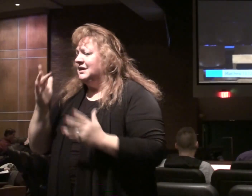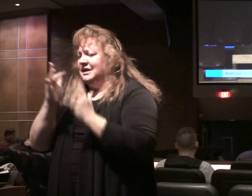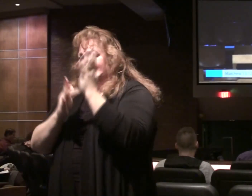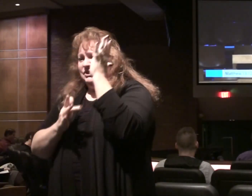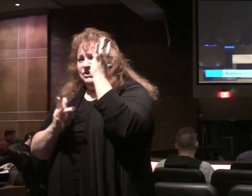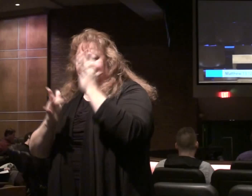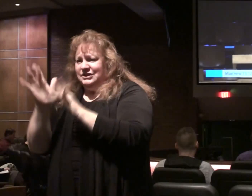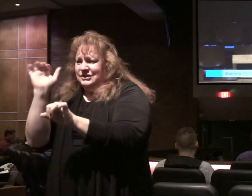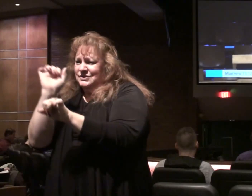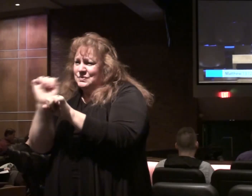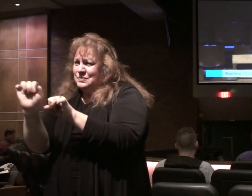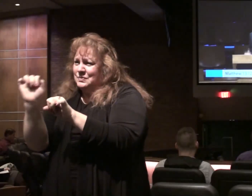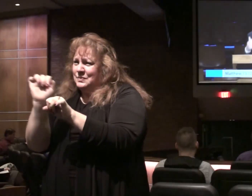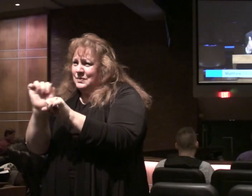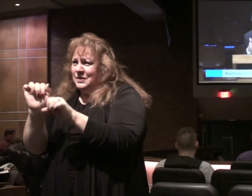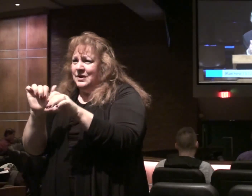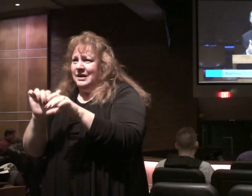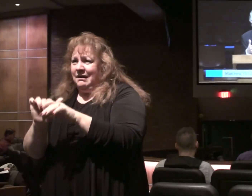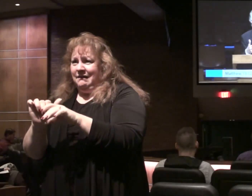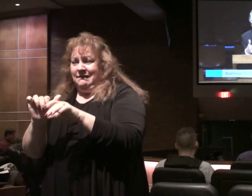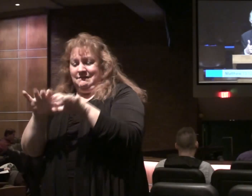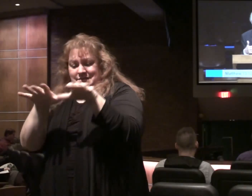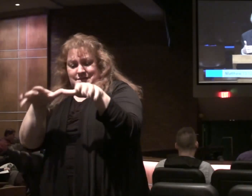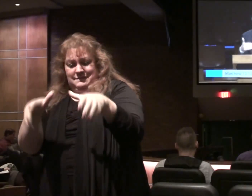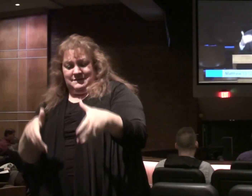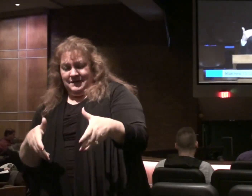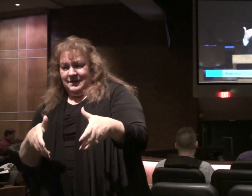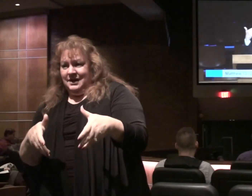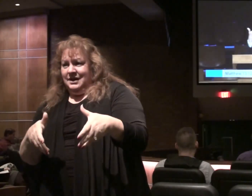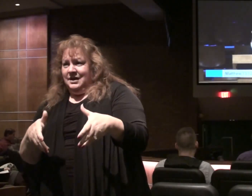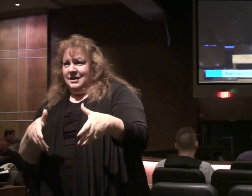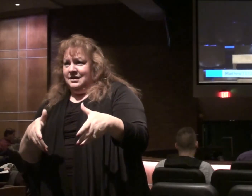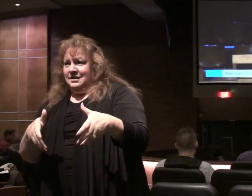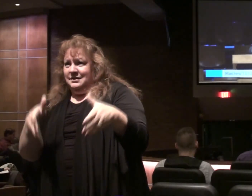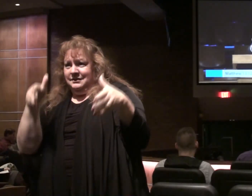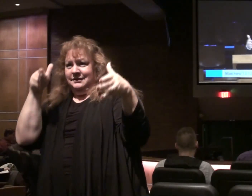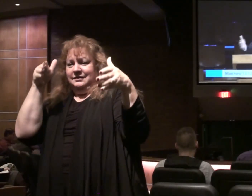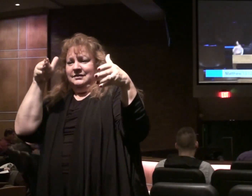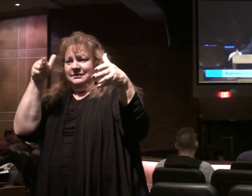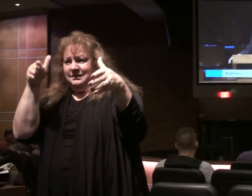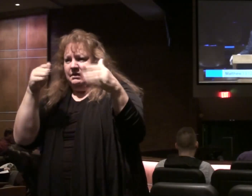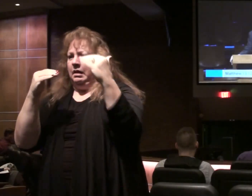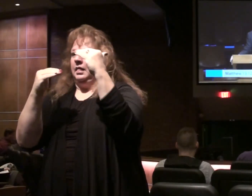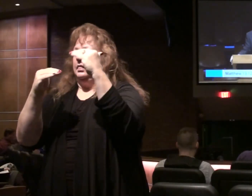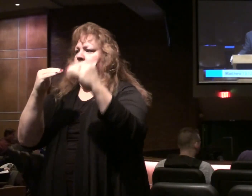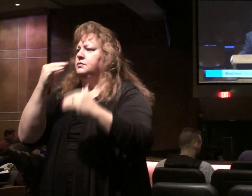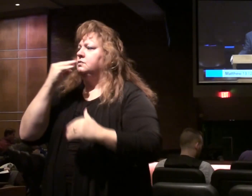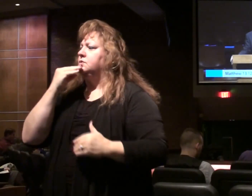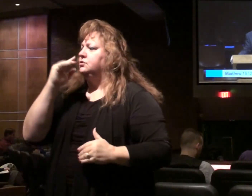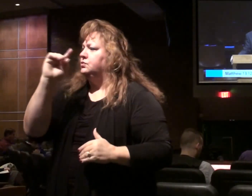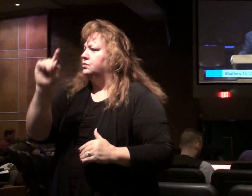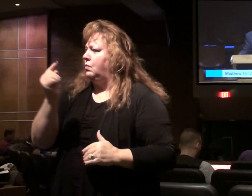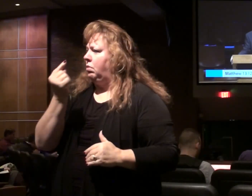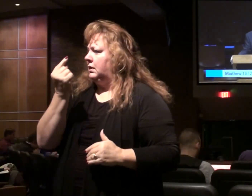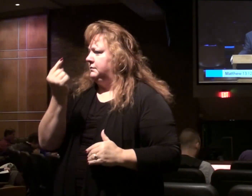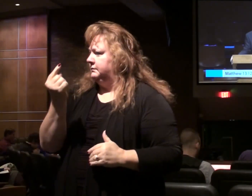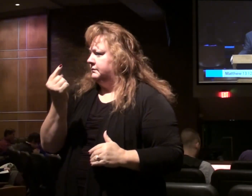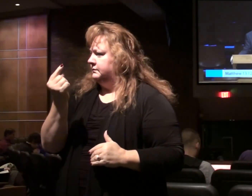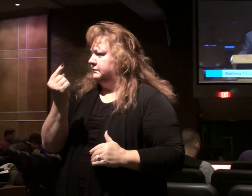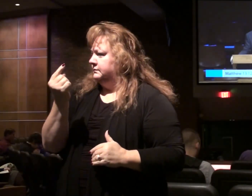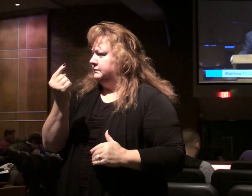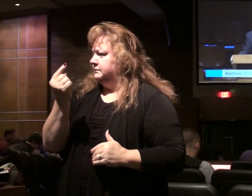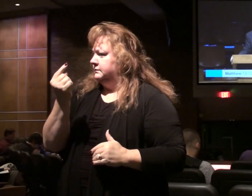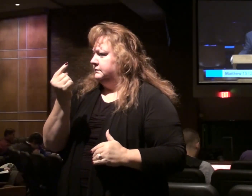Jesus' ministry during his earthly ministry had been basically limited to the nation Israel.